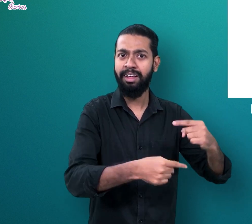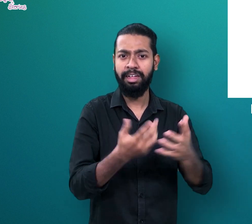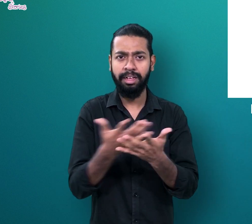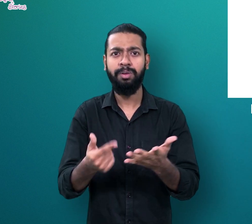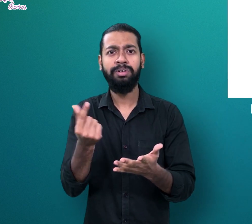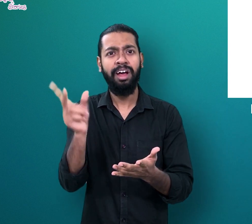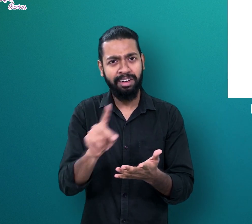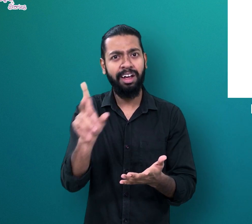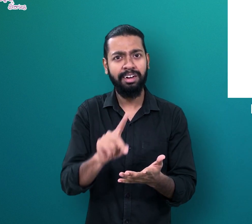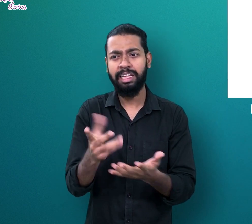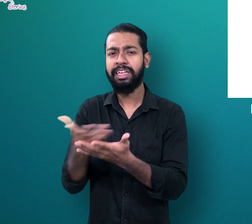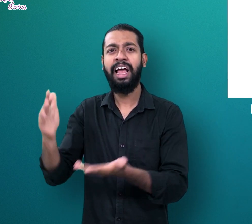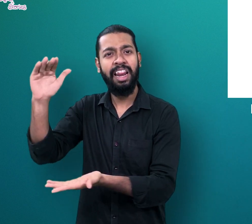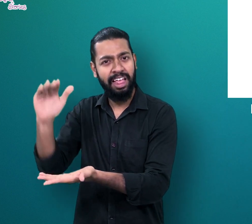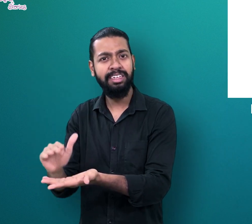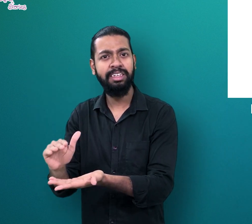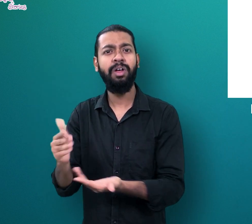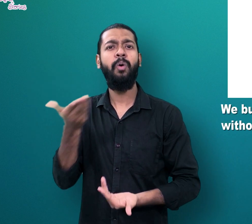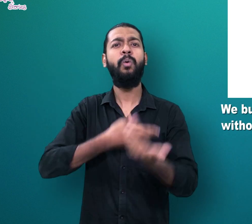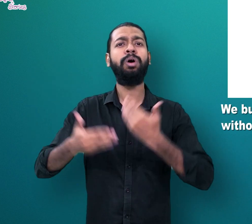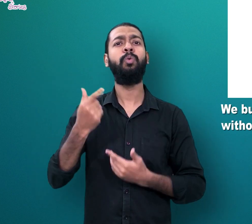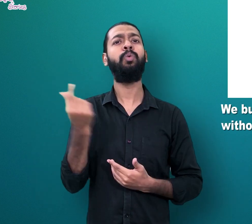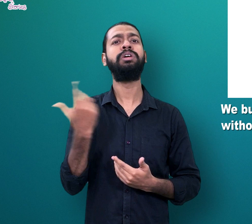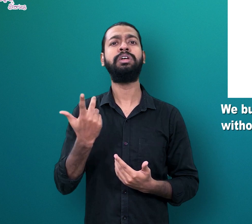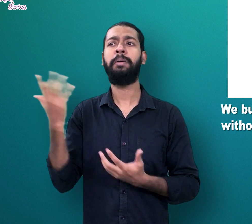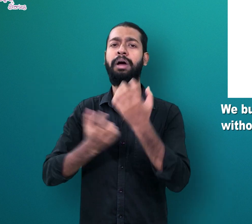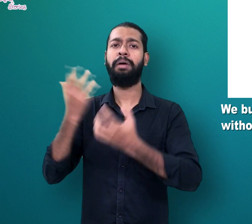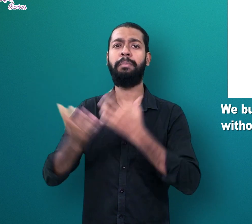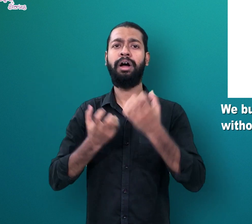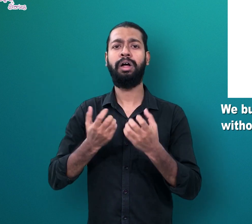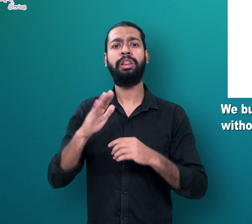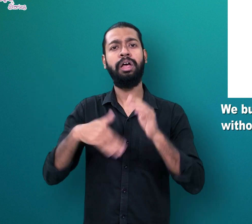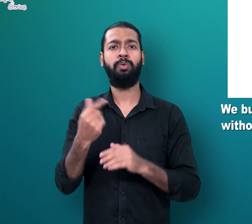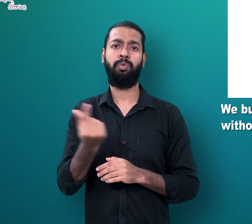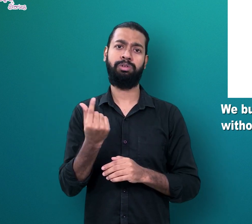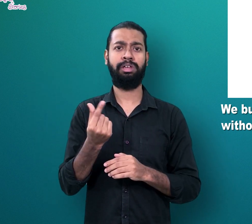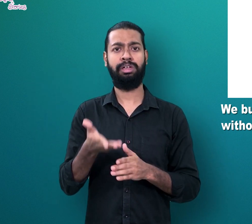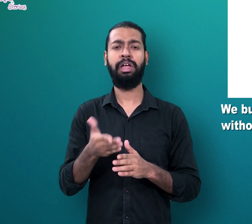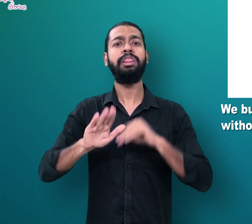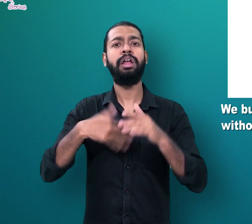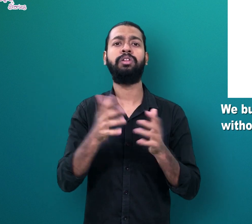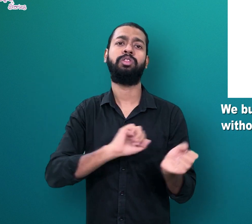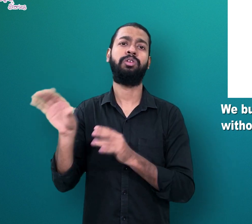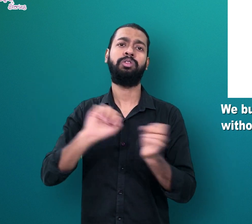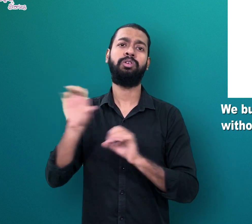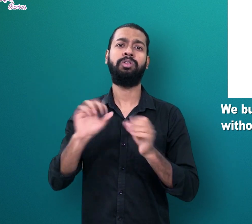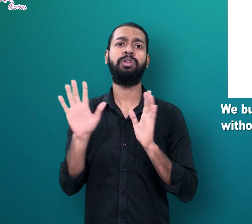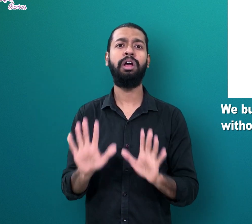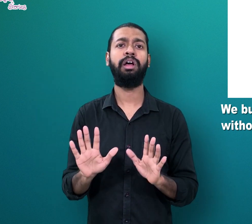Recycle, reuse, reduce. We buy, use and throw away things without thinking much about them.